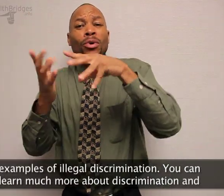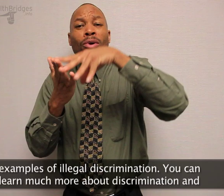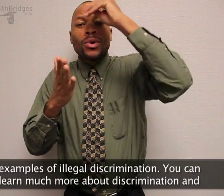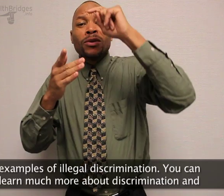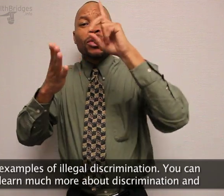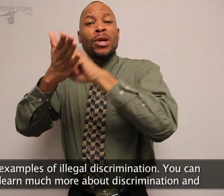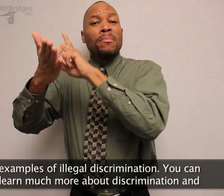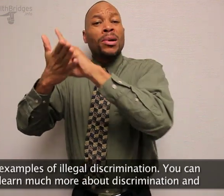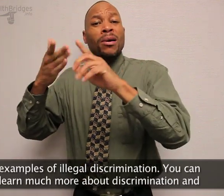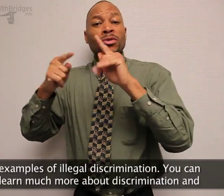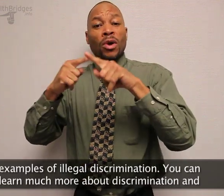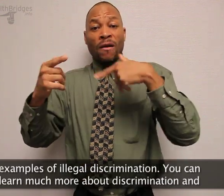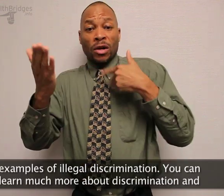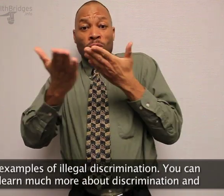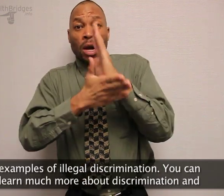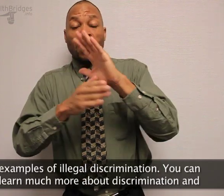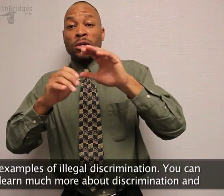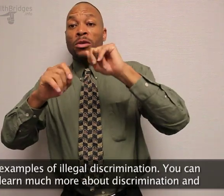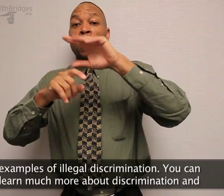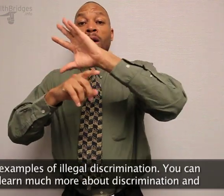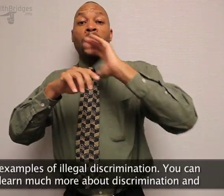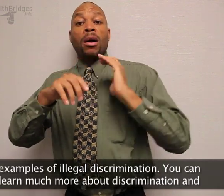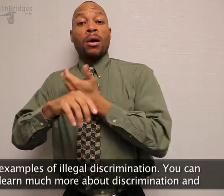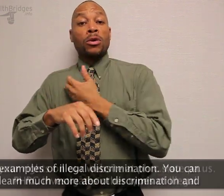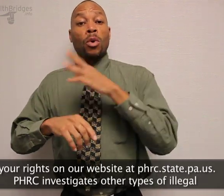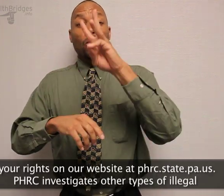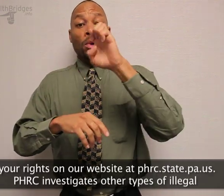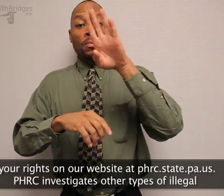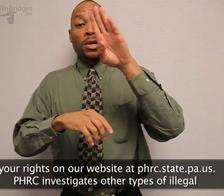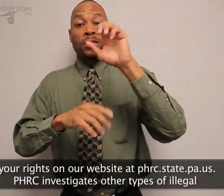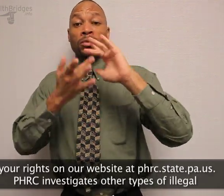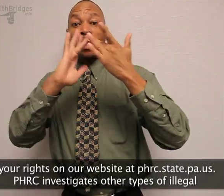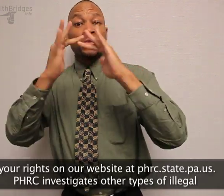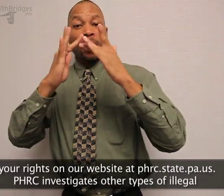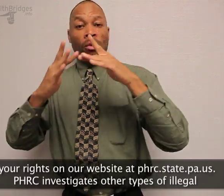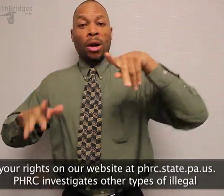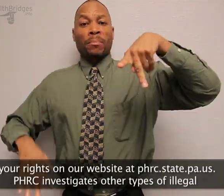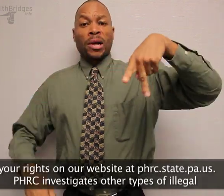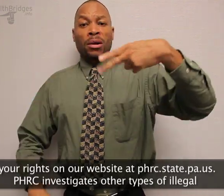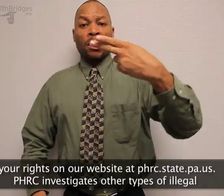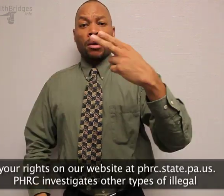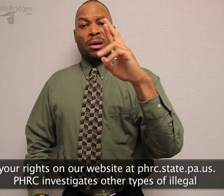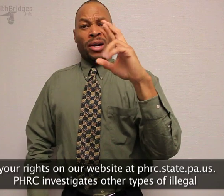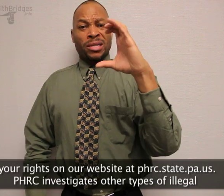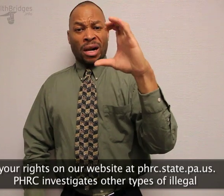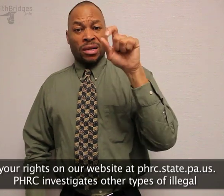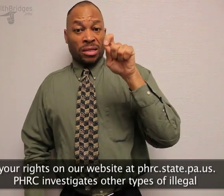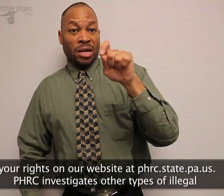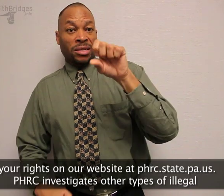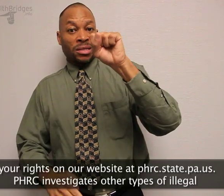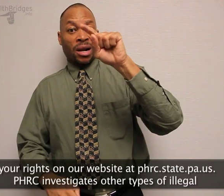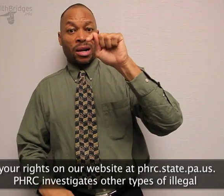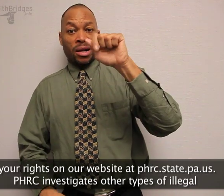You can learn much more about discrimination and your rights on our website at phrc